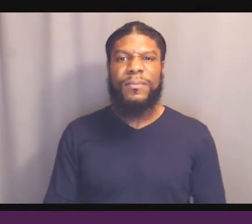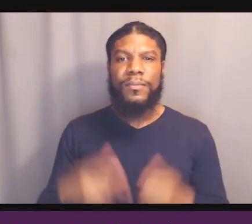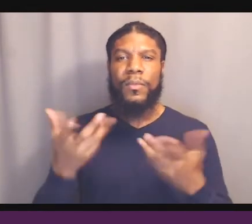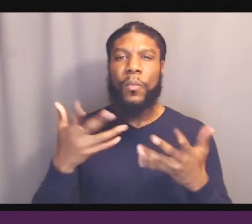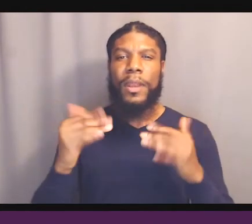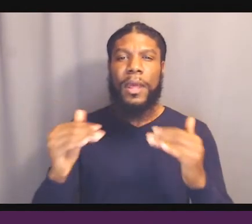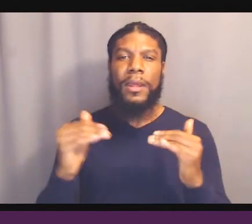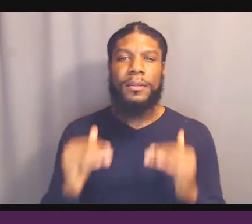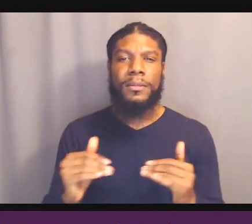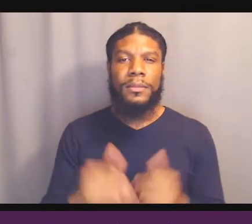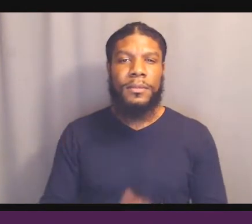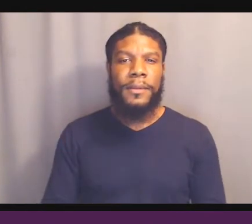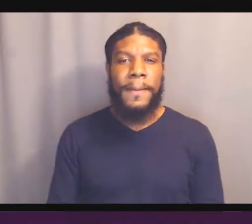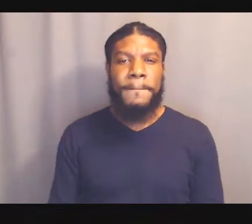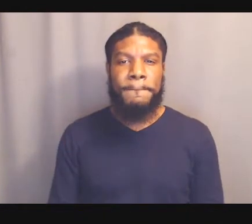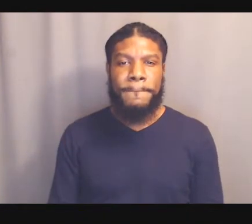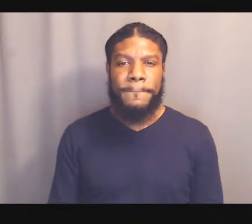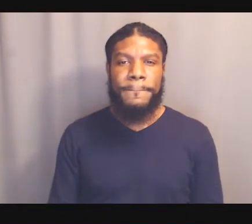Here's the next thing.